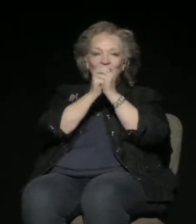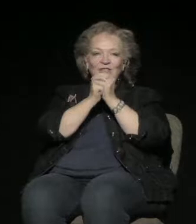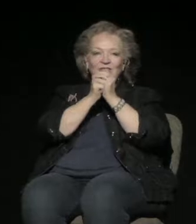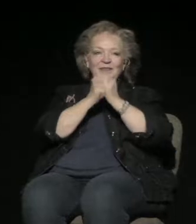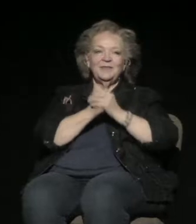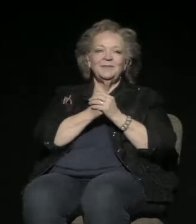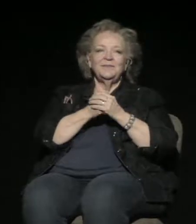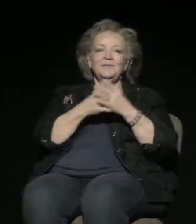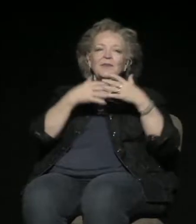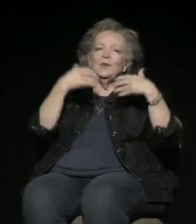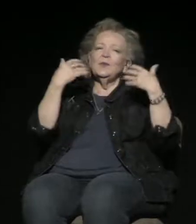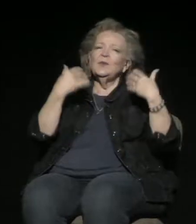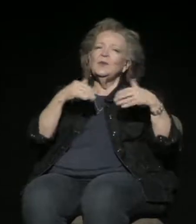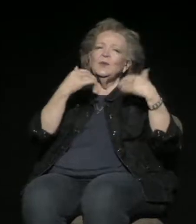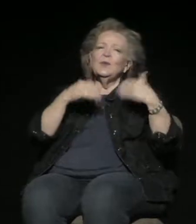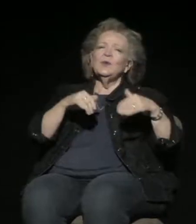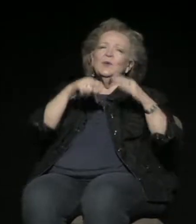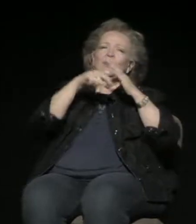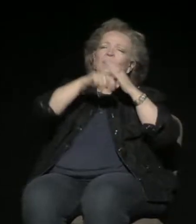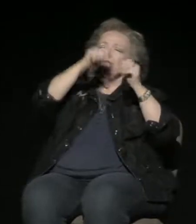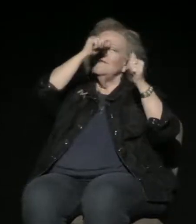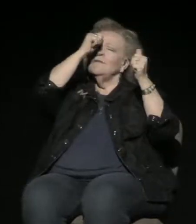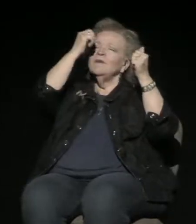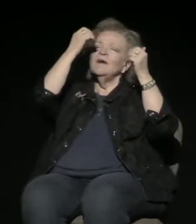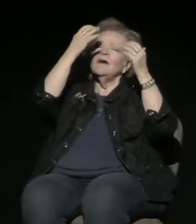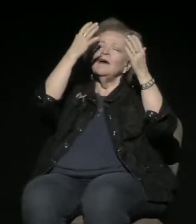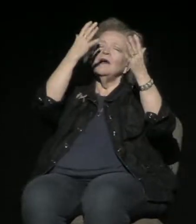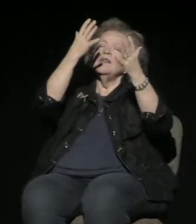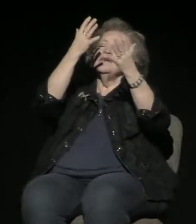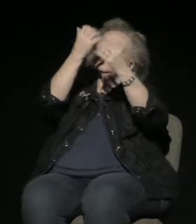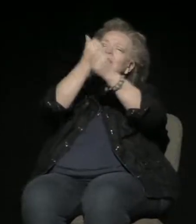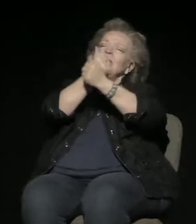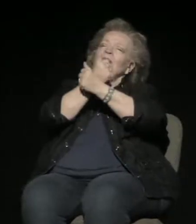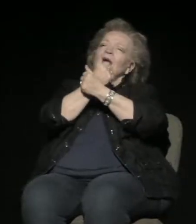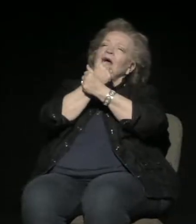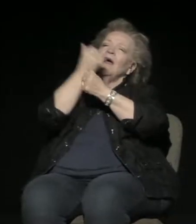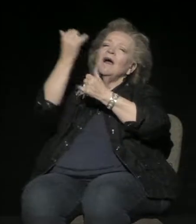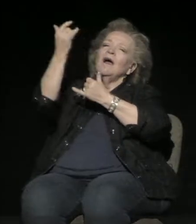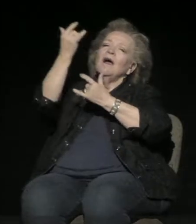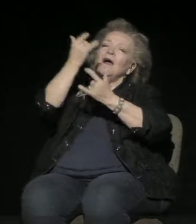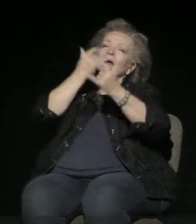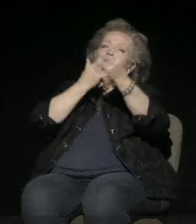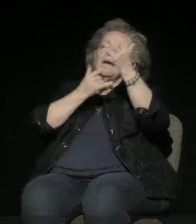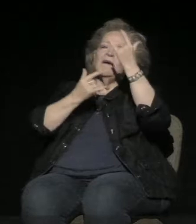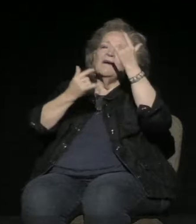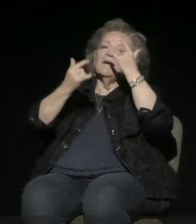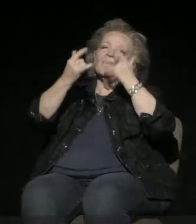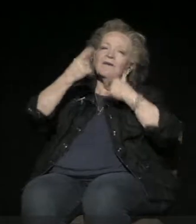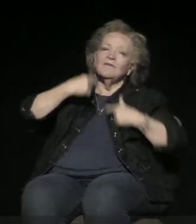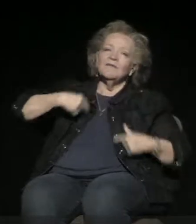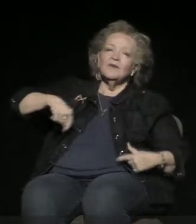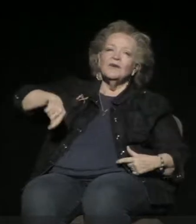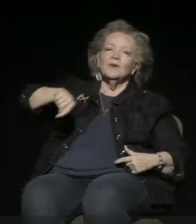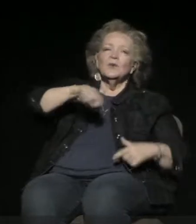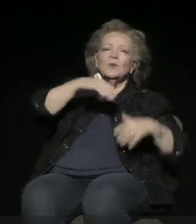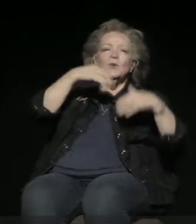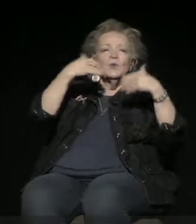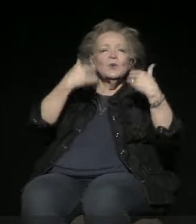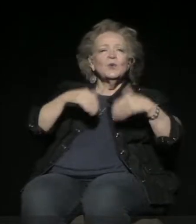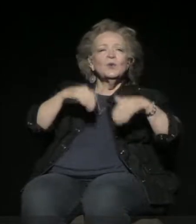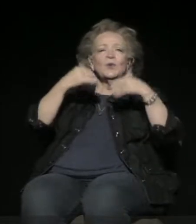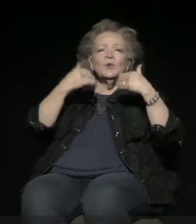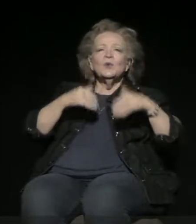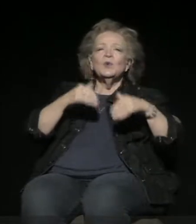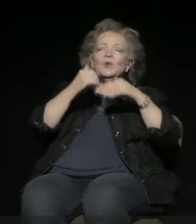How deep The father's Love for us How fast